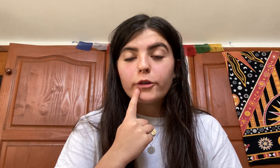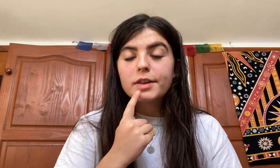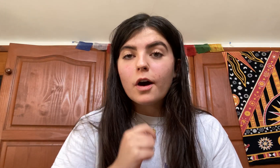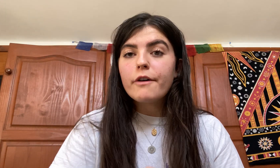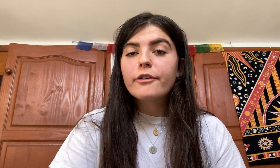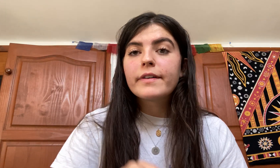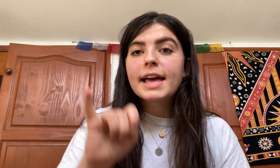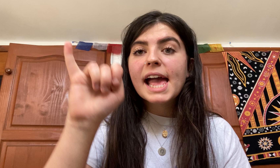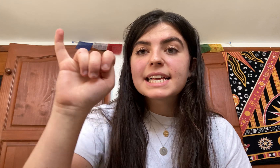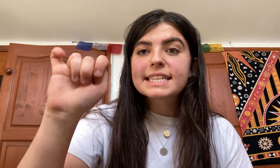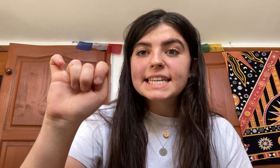voice off.